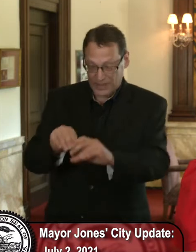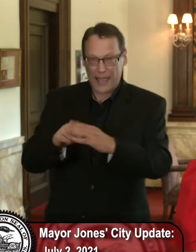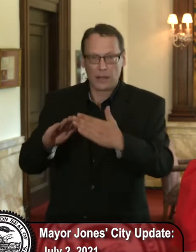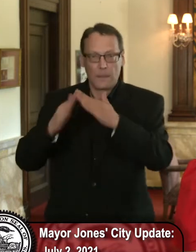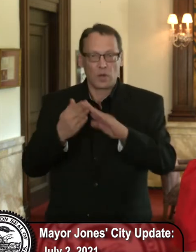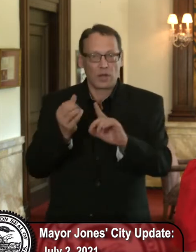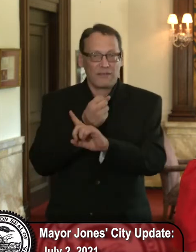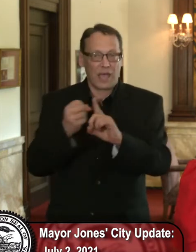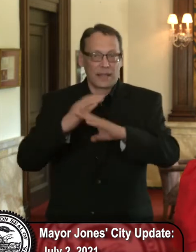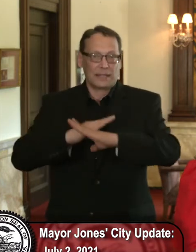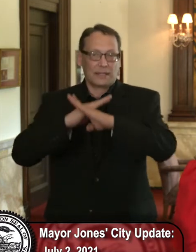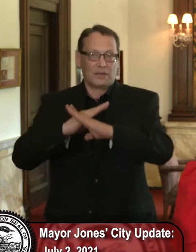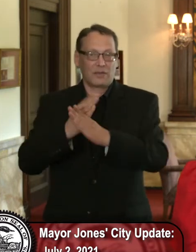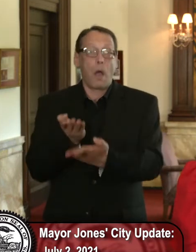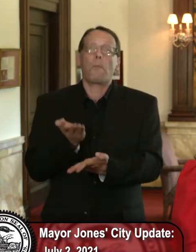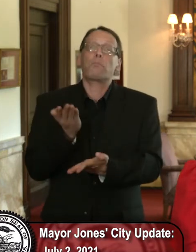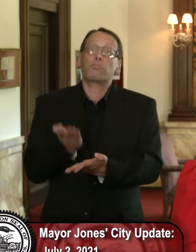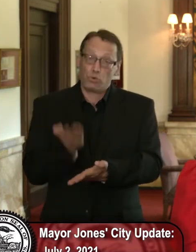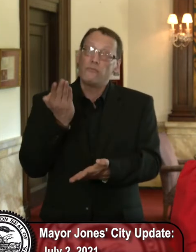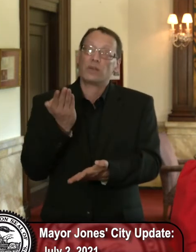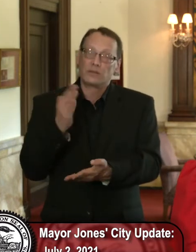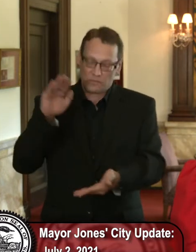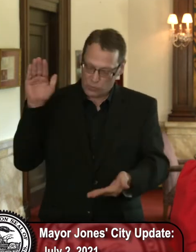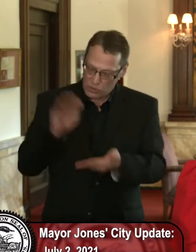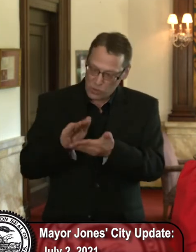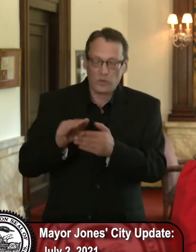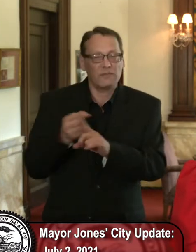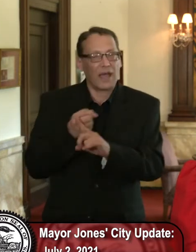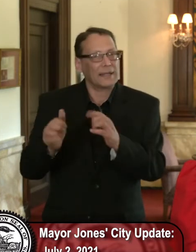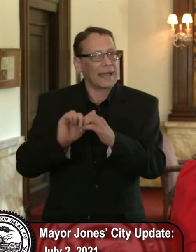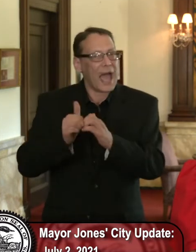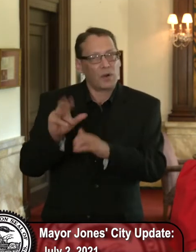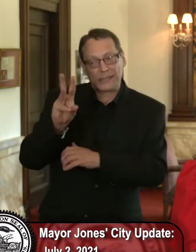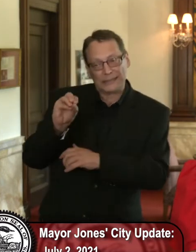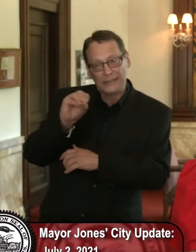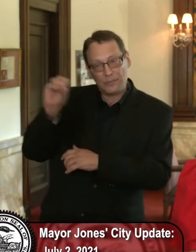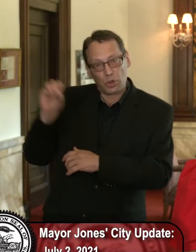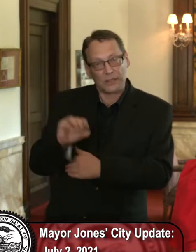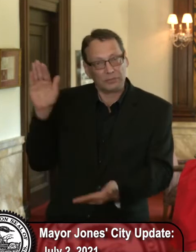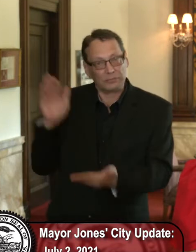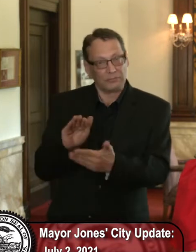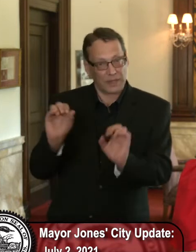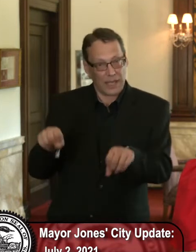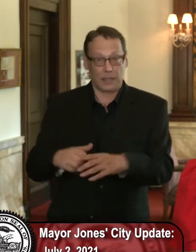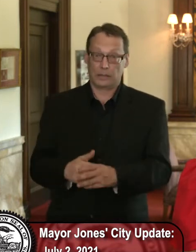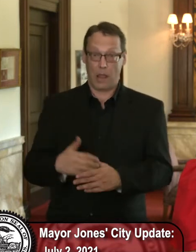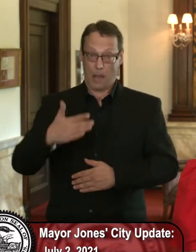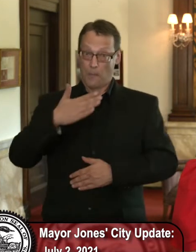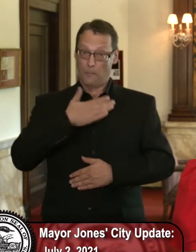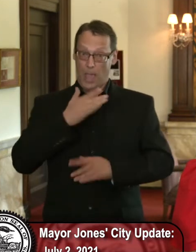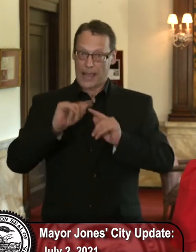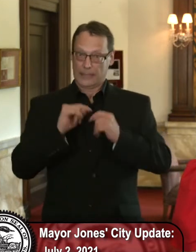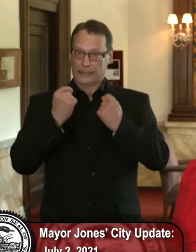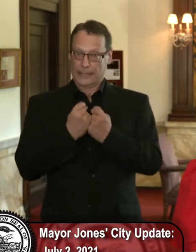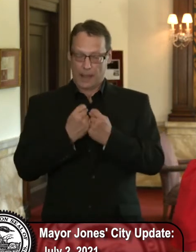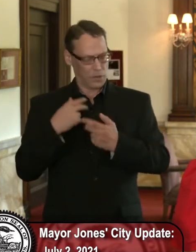intervention efforts, which have been proven to reduce violence by as much as 60%. My administration is